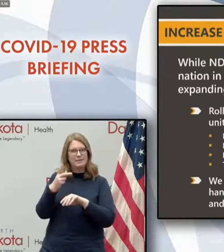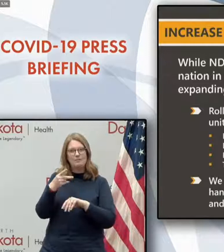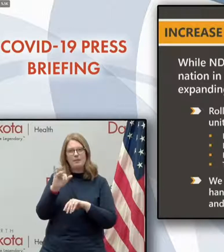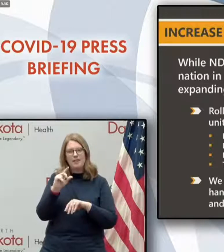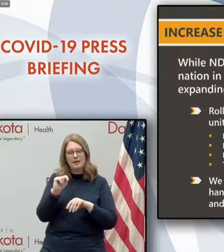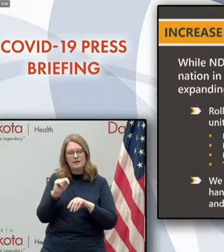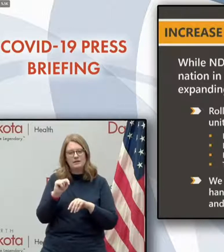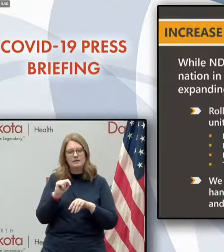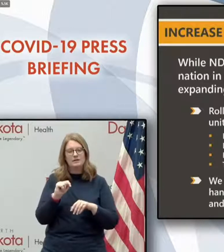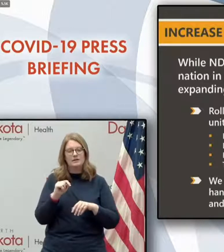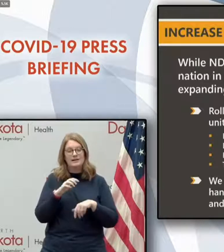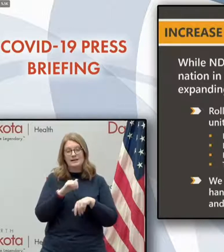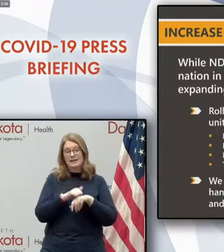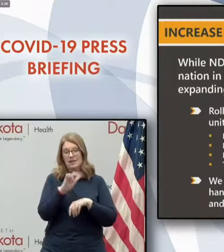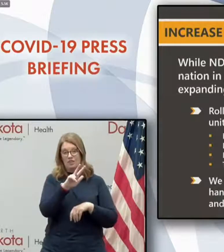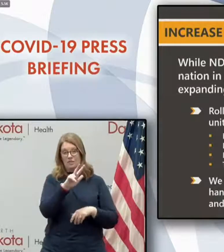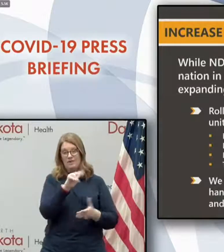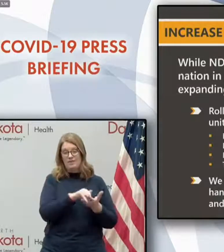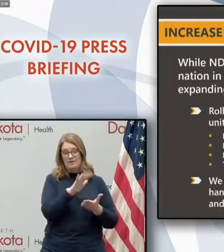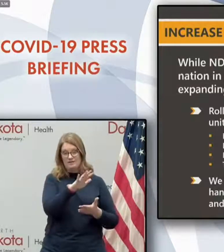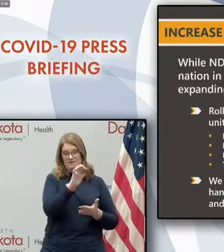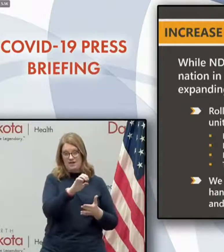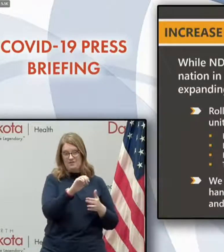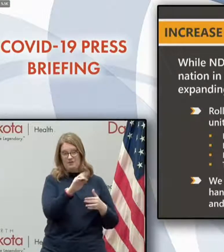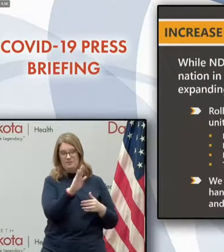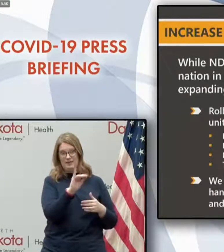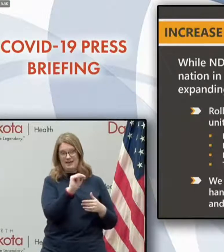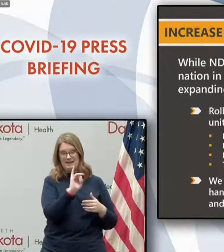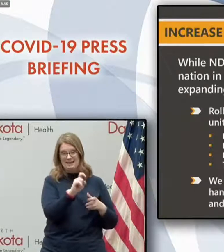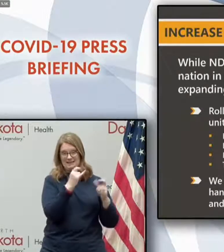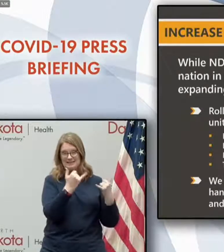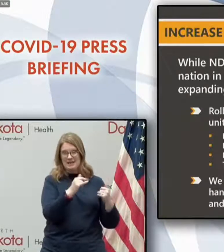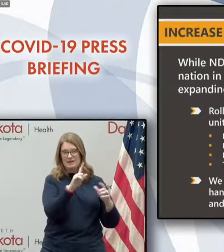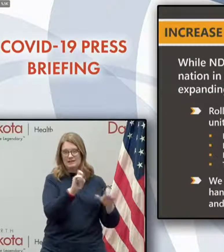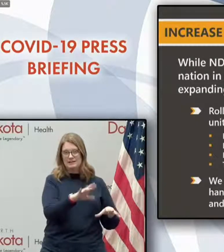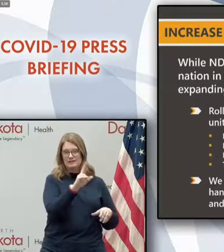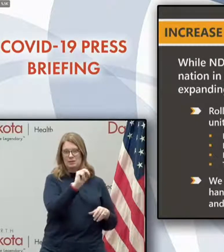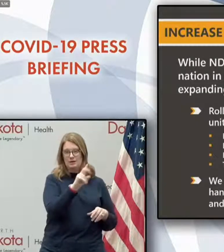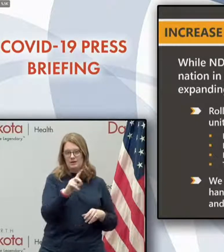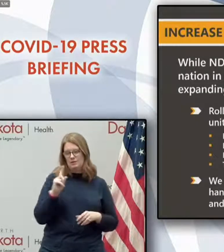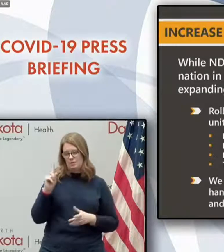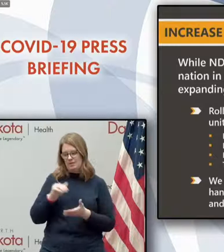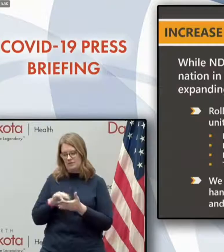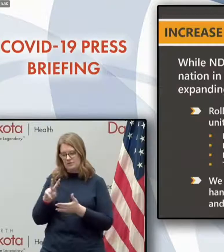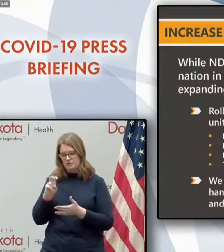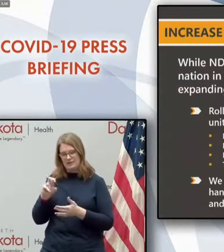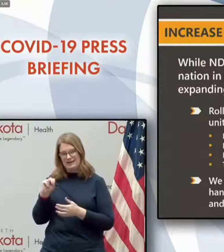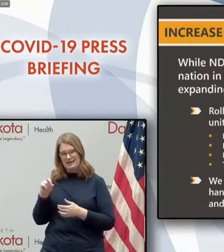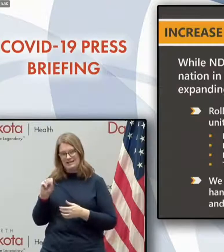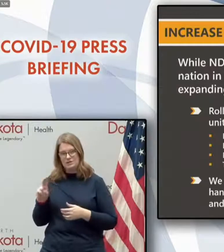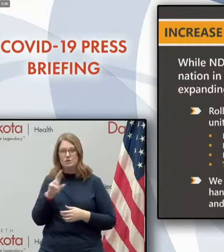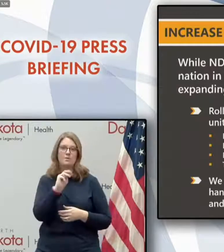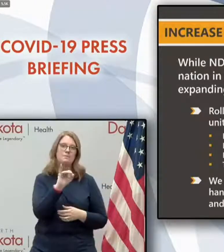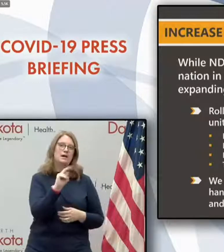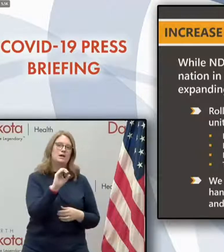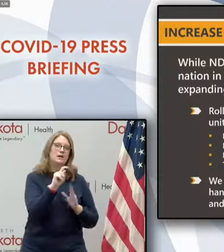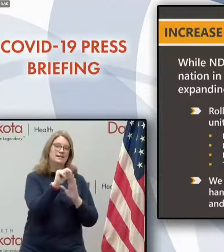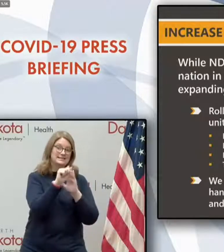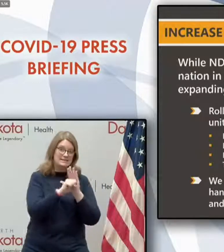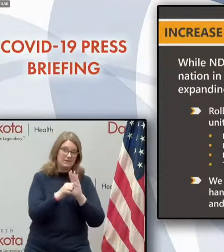the following. We're sending 3,500 Binax Now tests to UND, 1,200 to NDSU. Minot State will receive